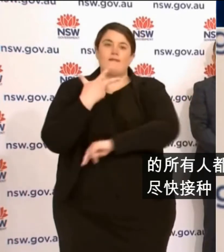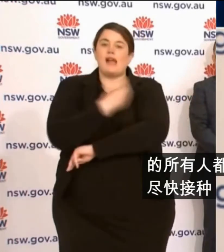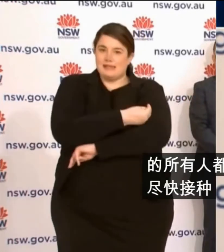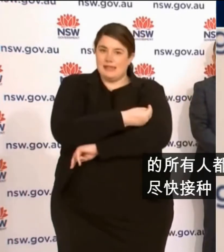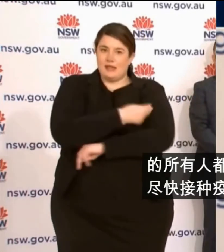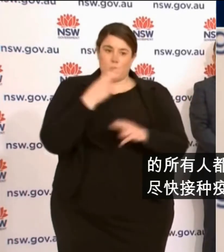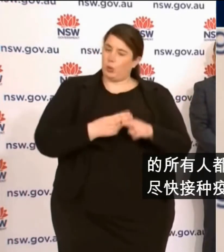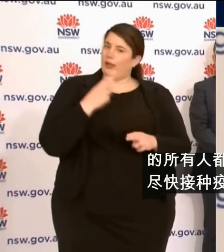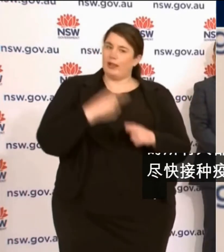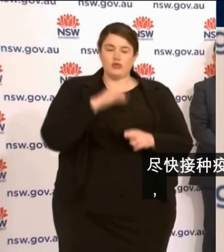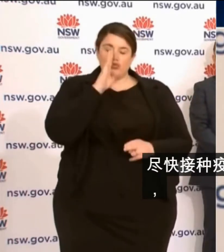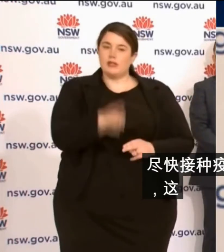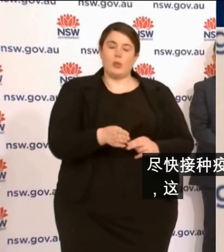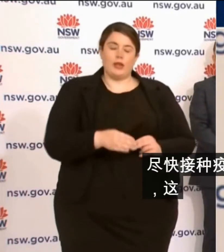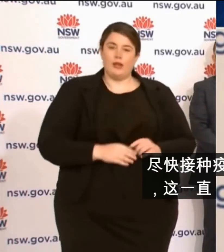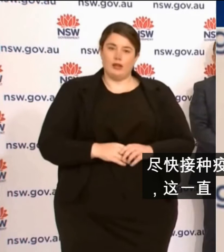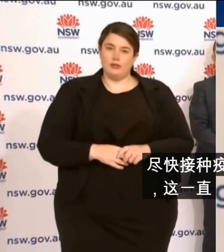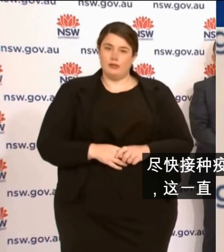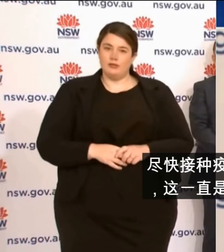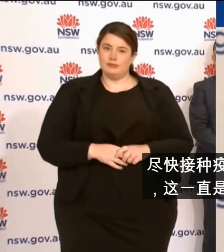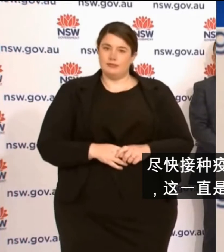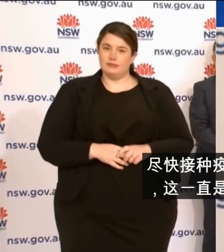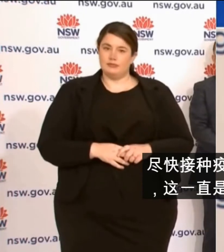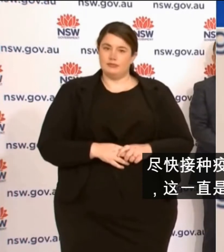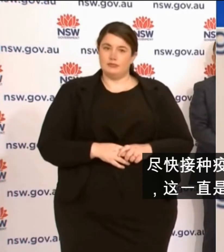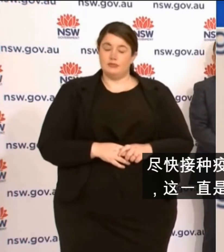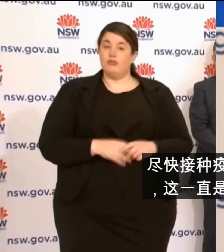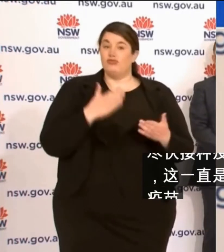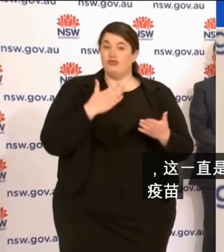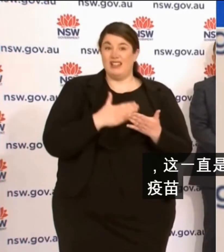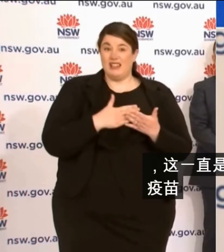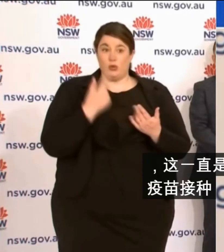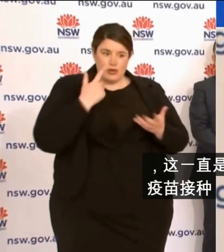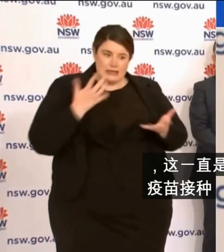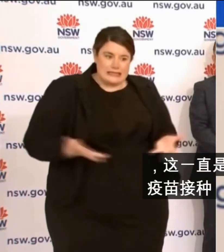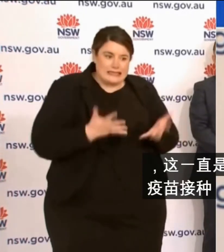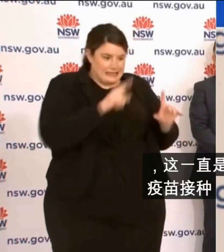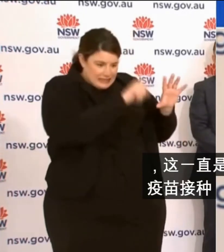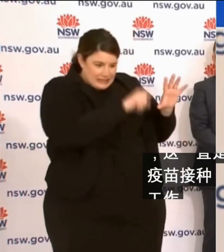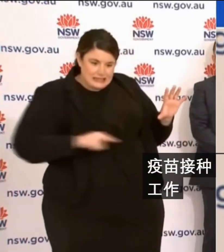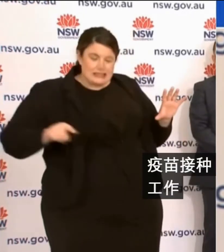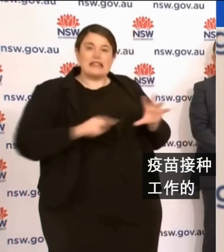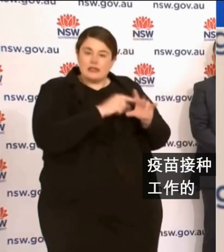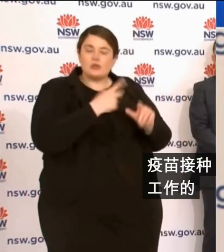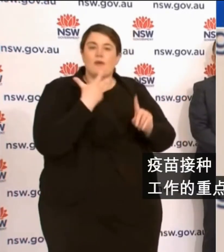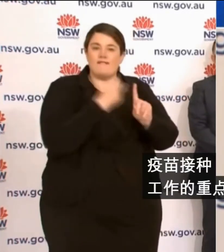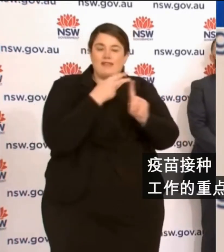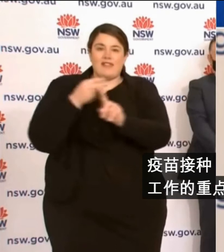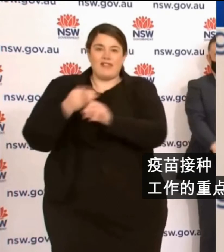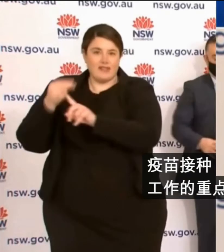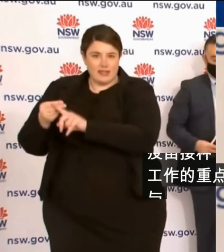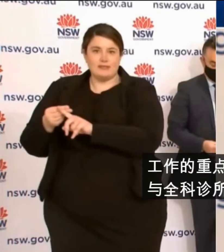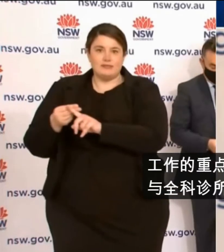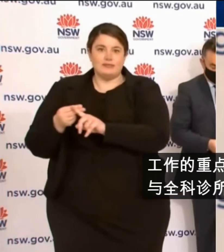as quickly as possible. And that has been the focus of our vaccination efforts, to provide that access